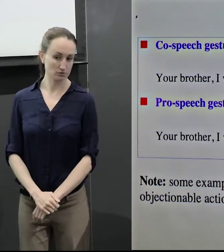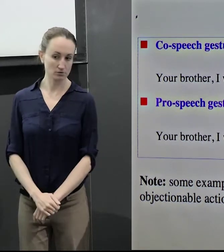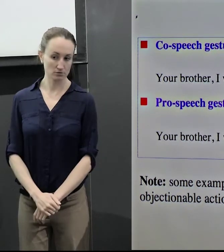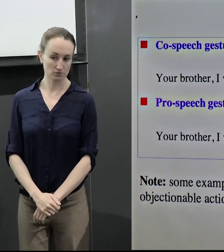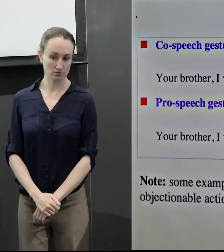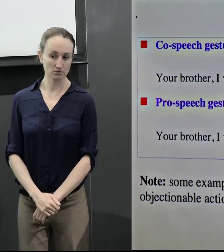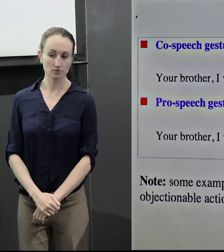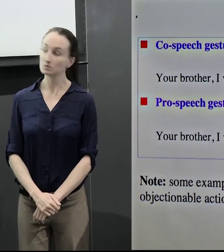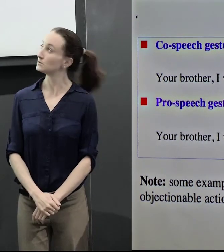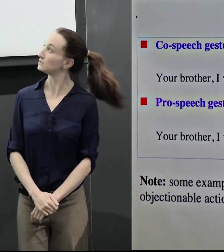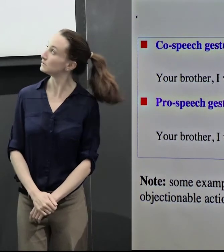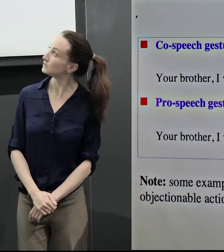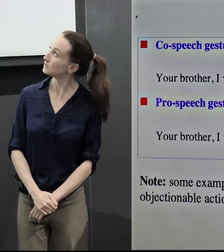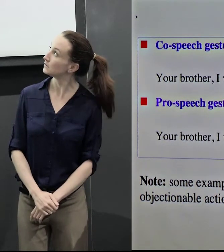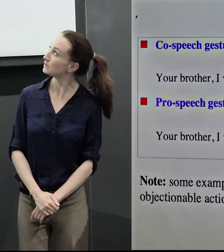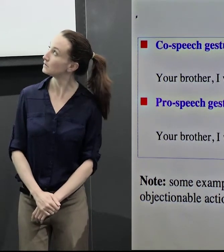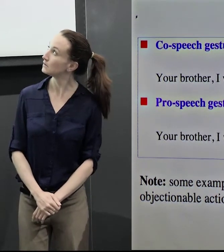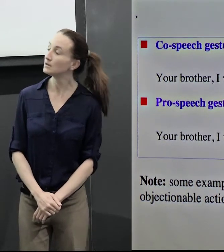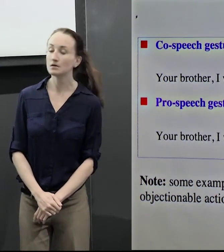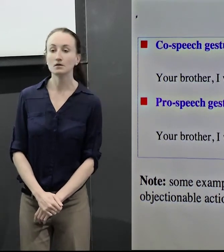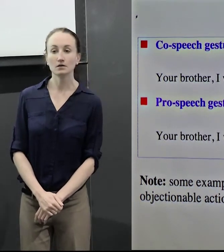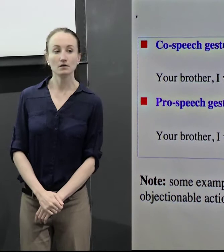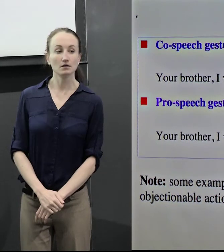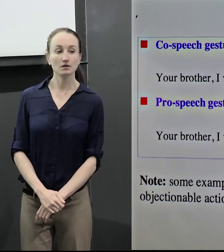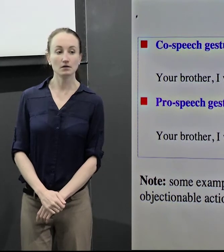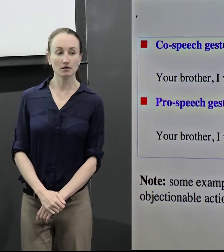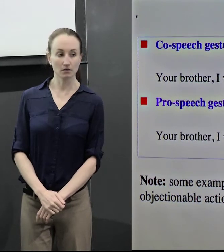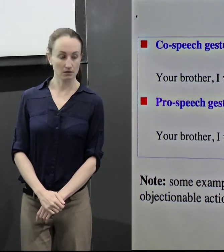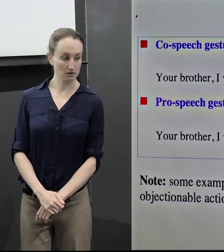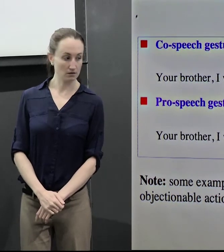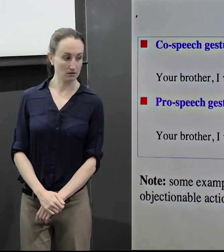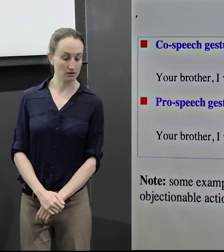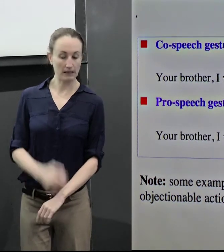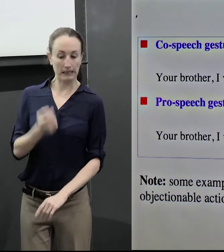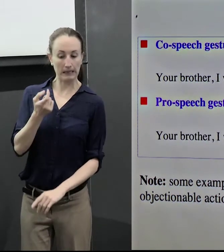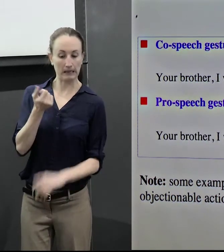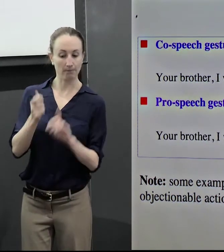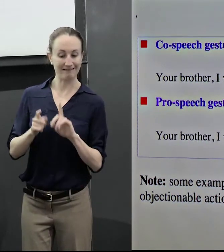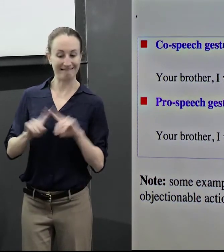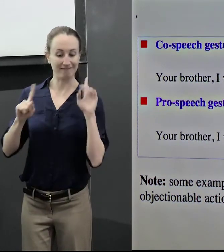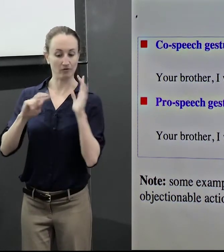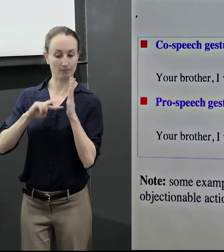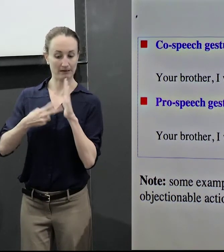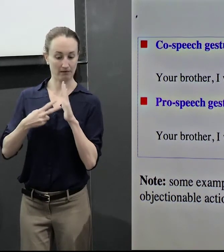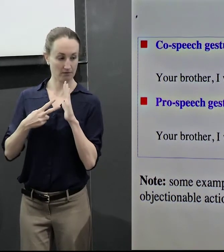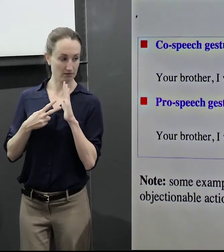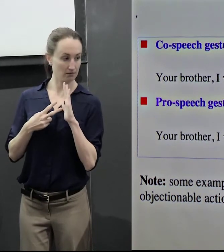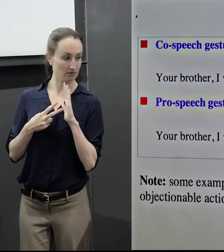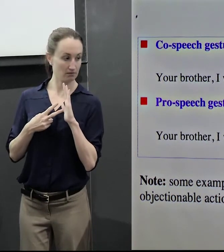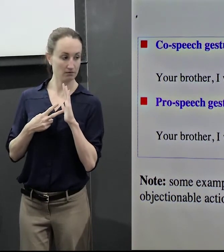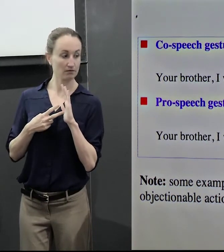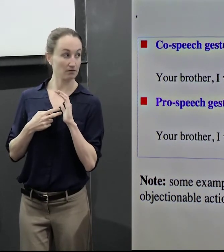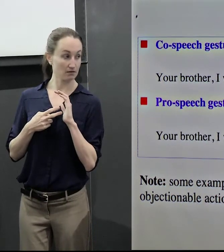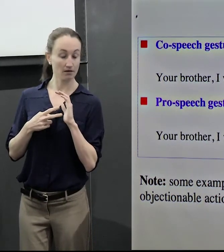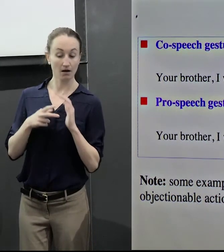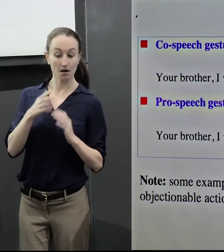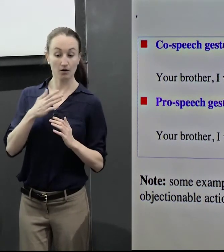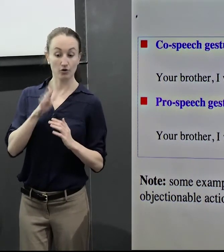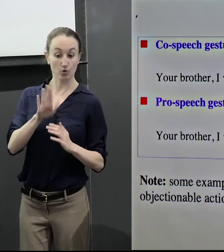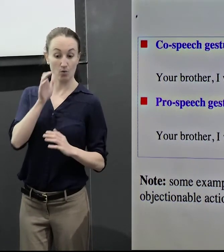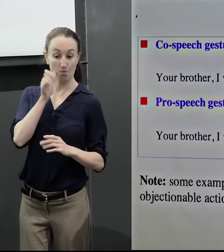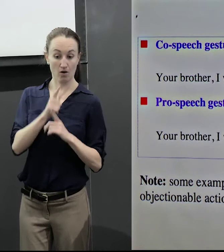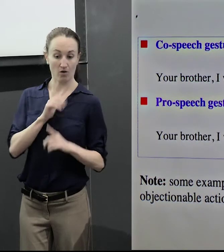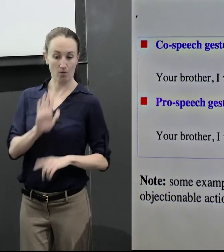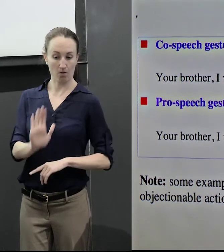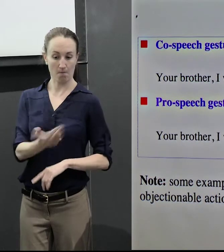you get a different, slightly different meaning from your brother I will punish. When you say your brother I will punish, you understand that